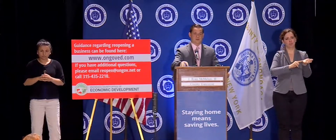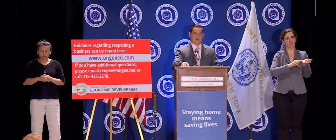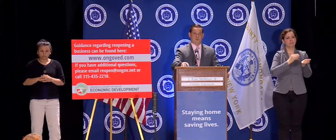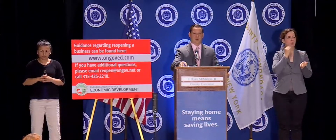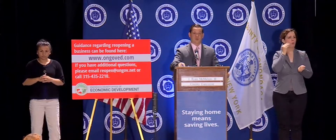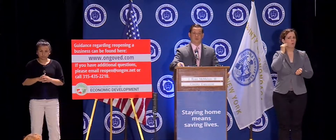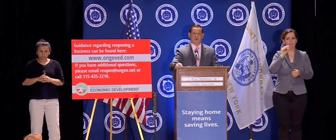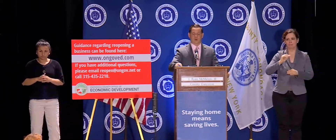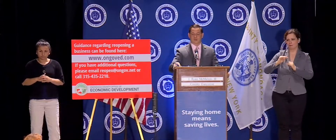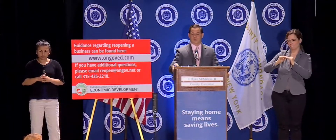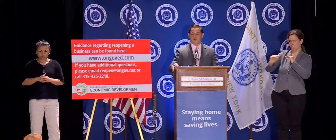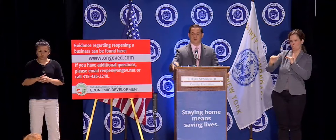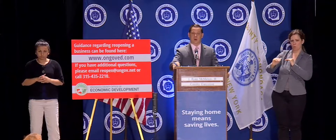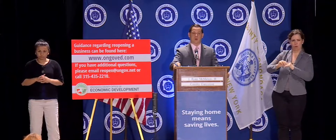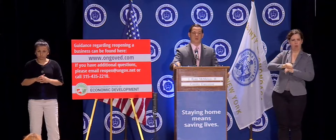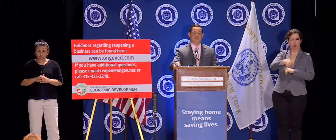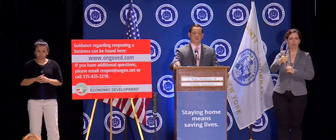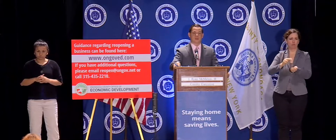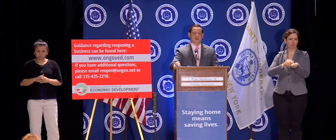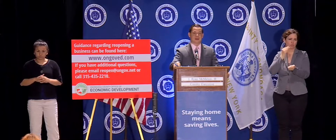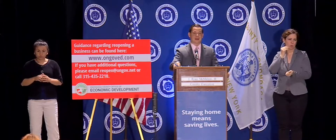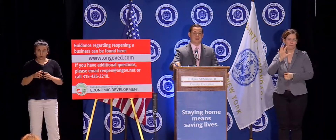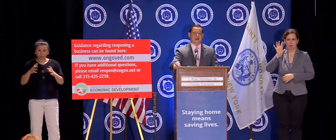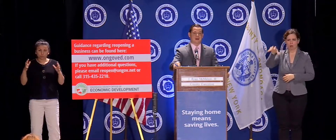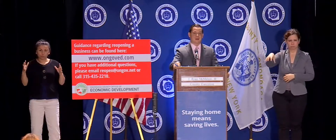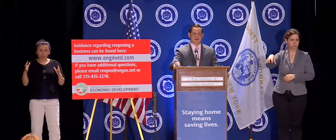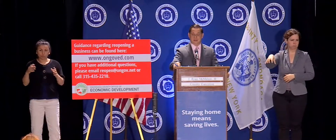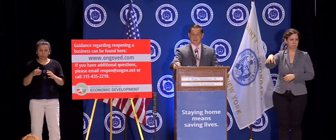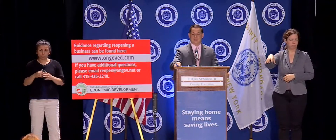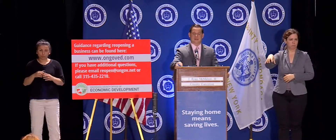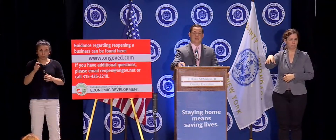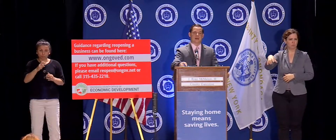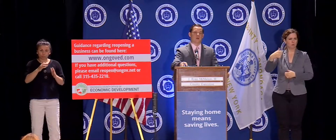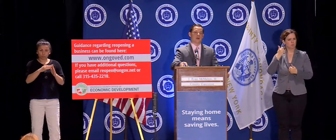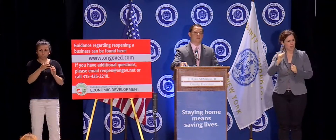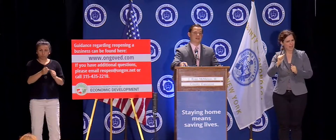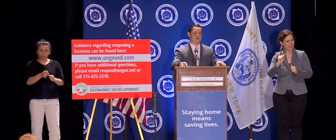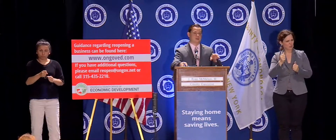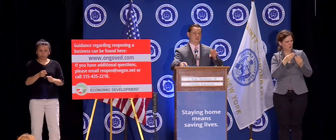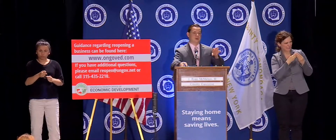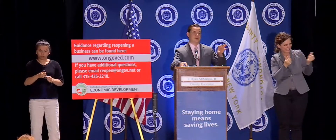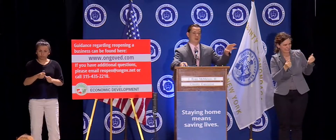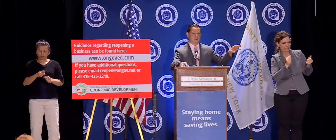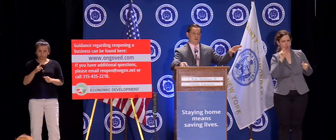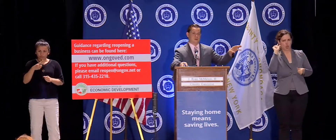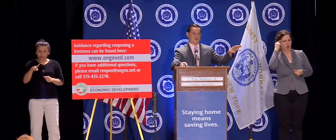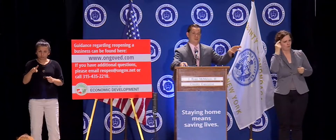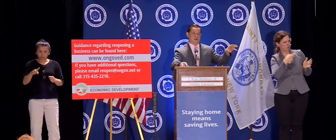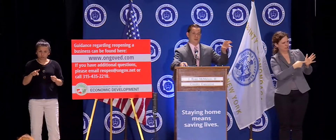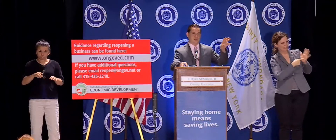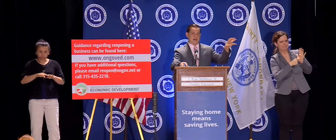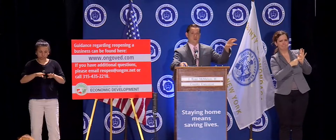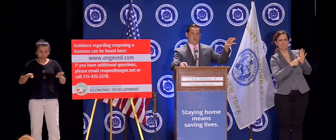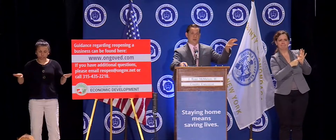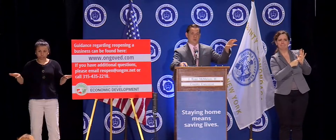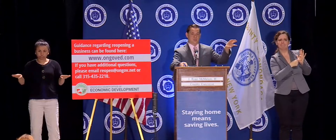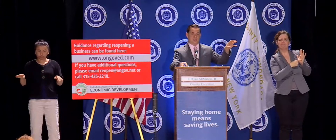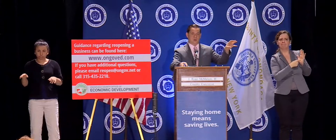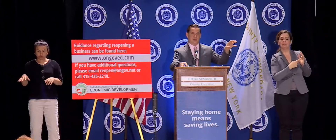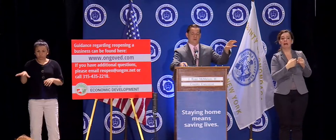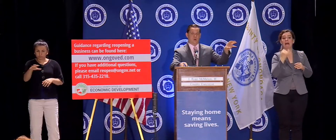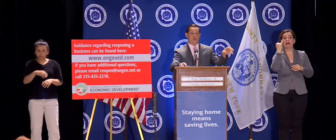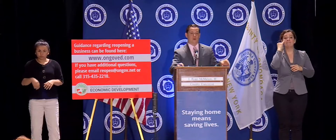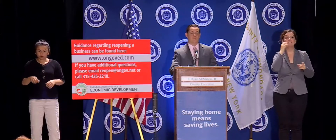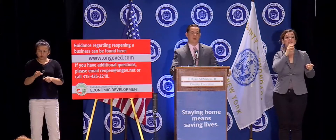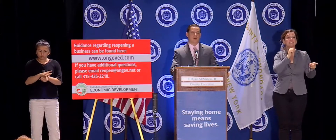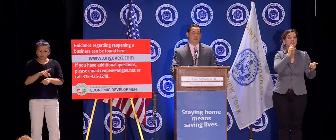larger ones developed COVID floors. So if the smaller ones can't handle it, they then send that resident to the other facility, and that's where they will stay